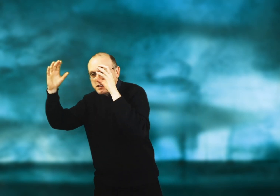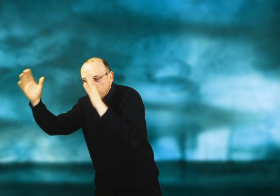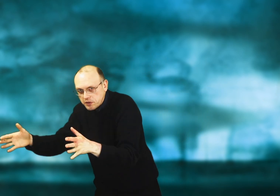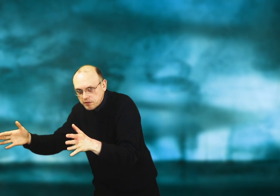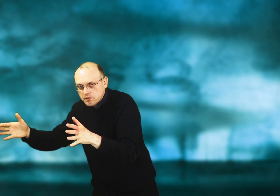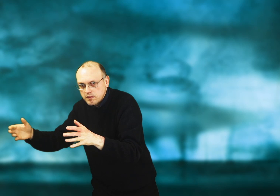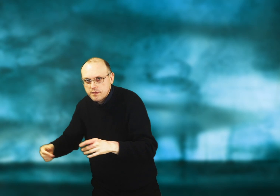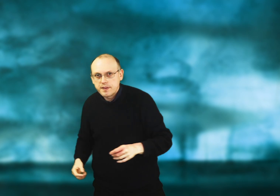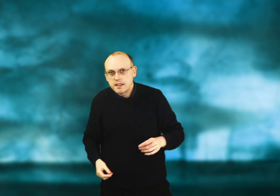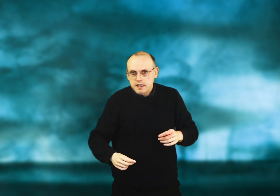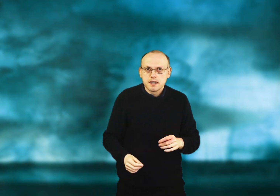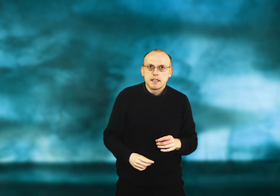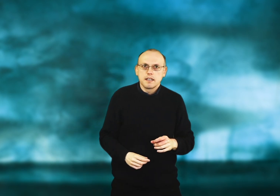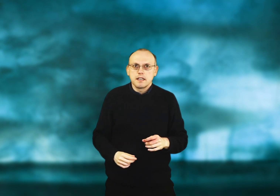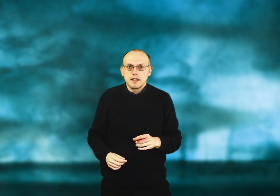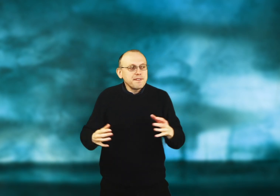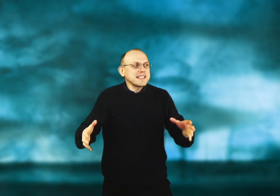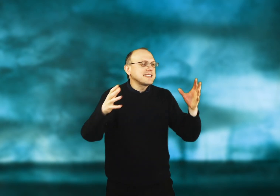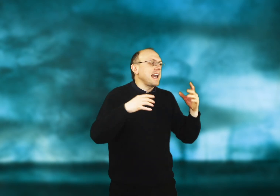own. If I say,